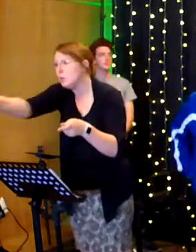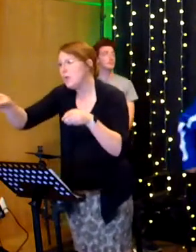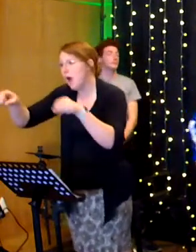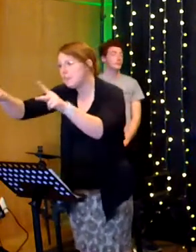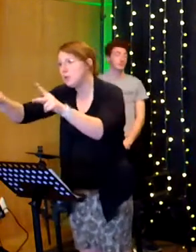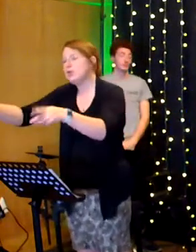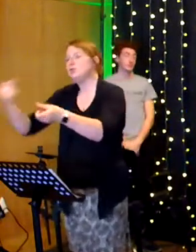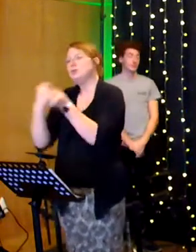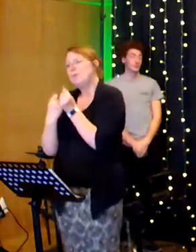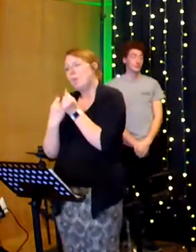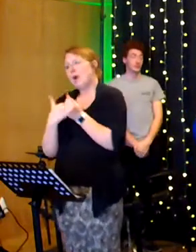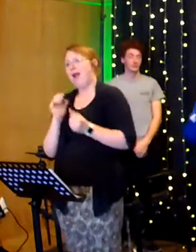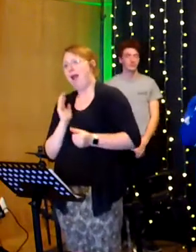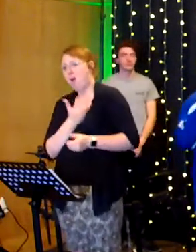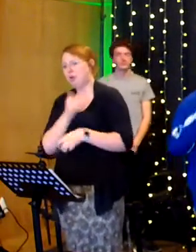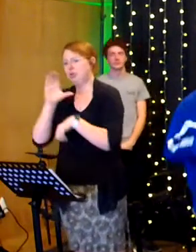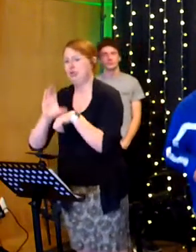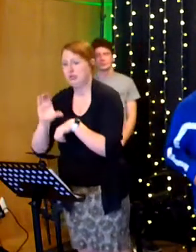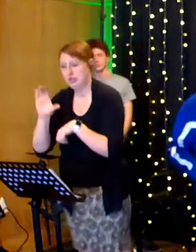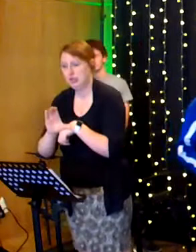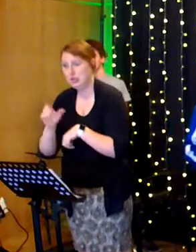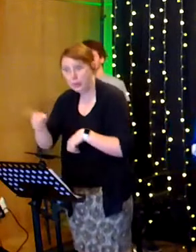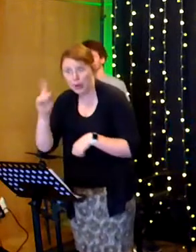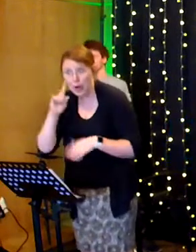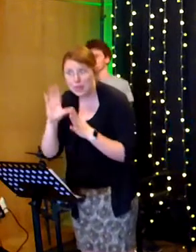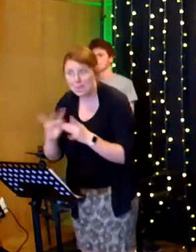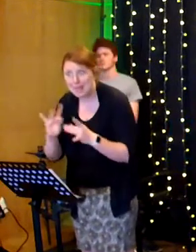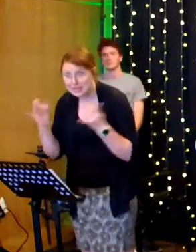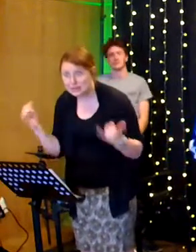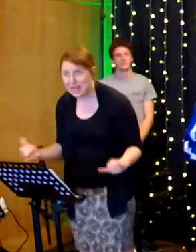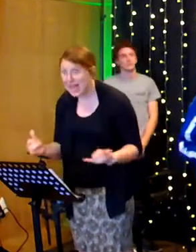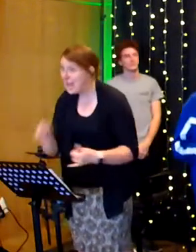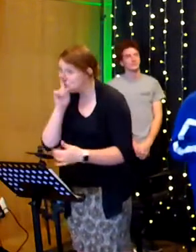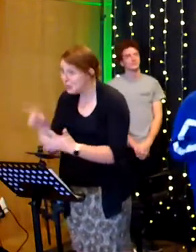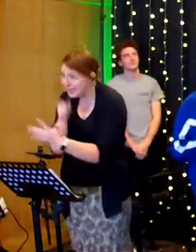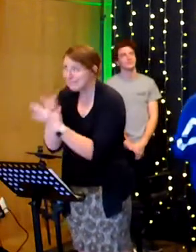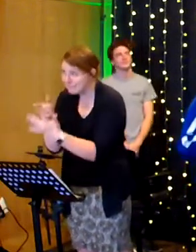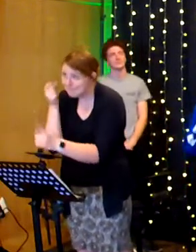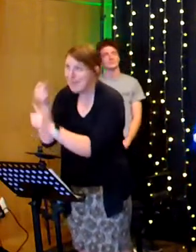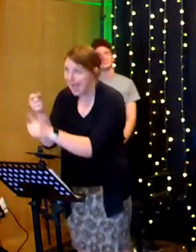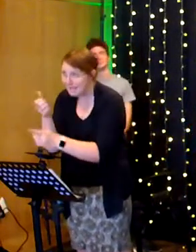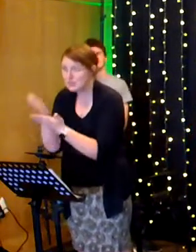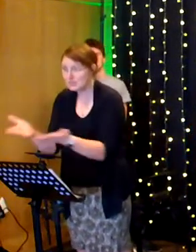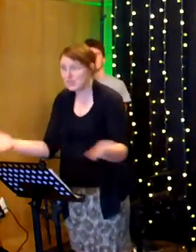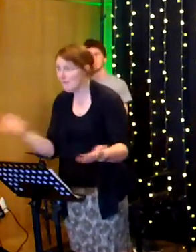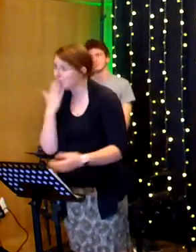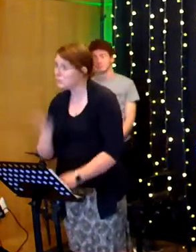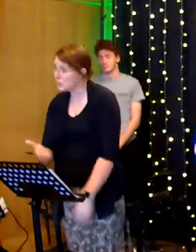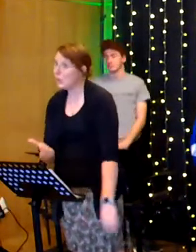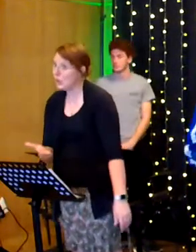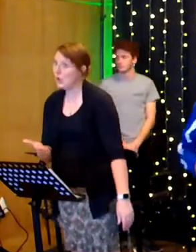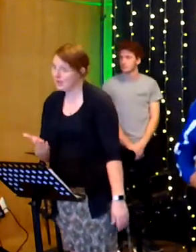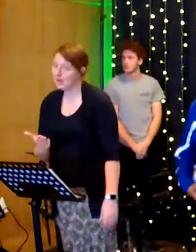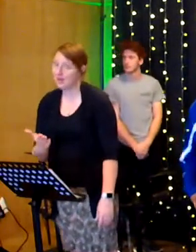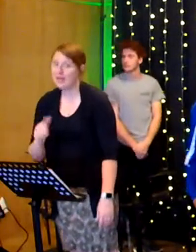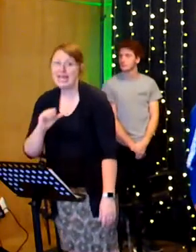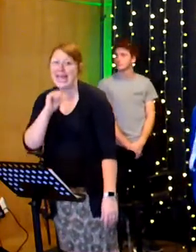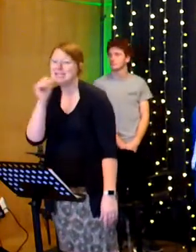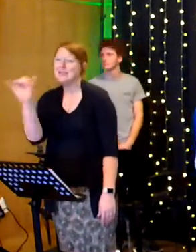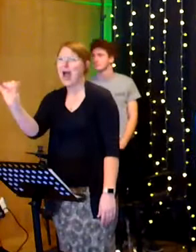doing here at Just Church. And you heard that message today. This is good stuff. This isn't, you know, some kind